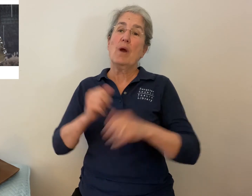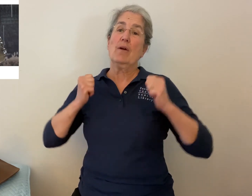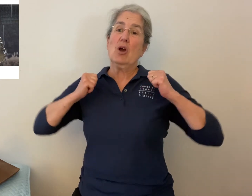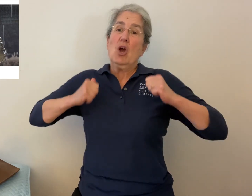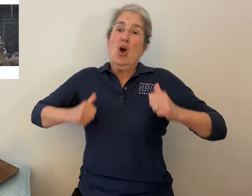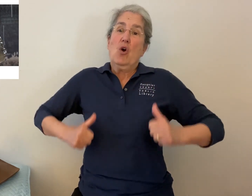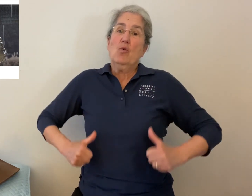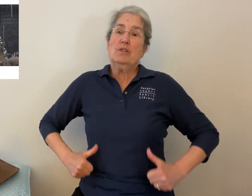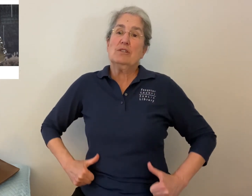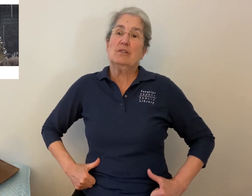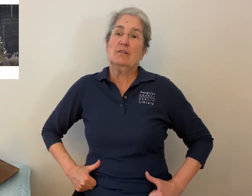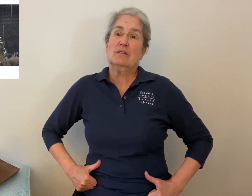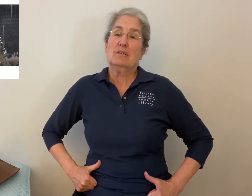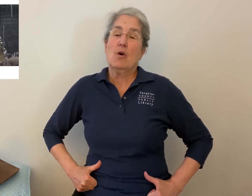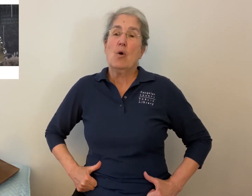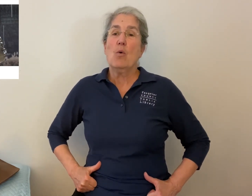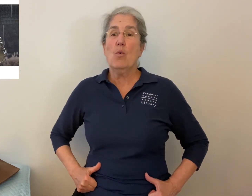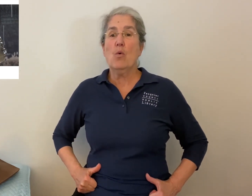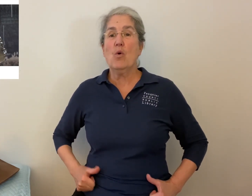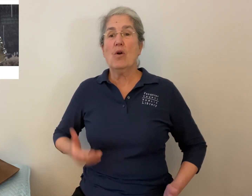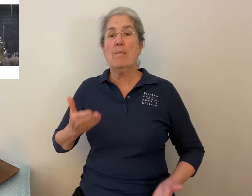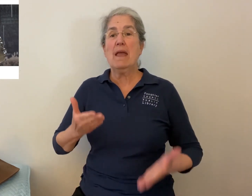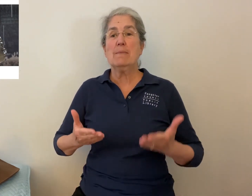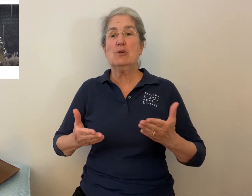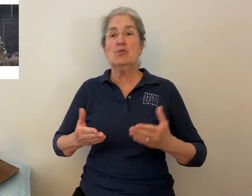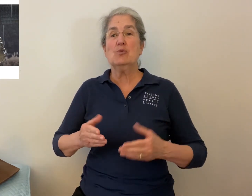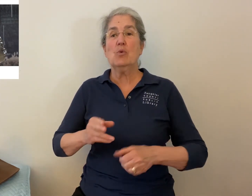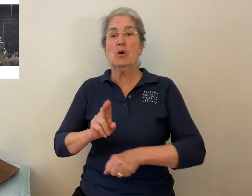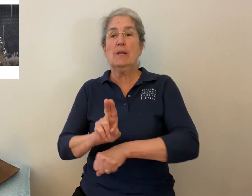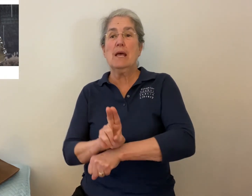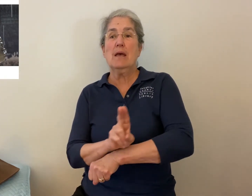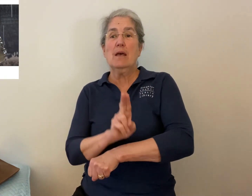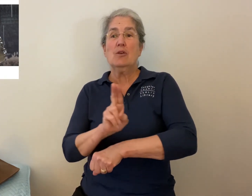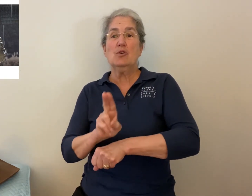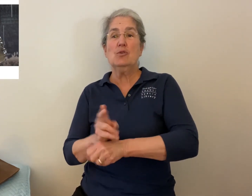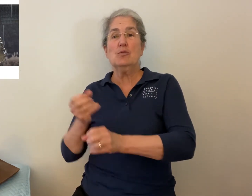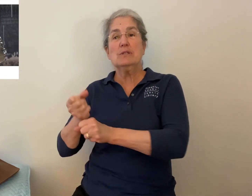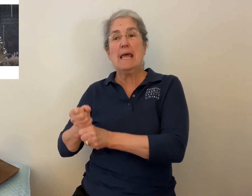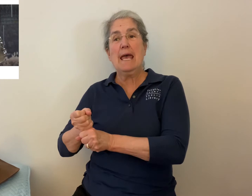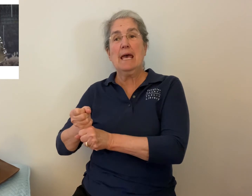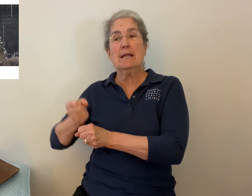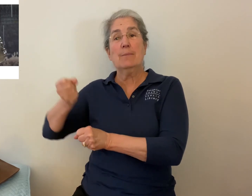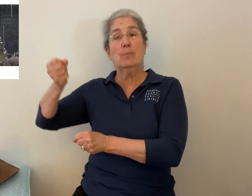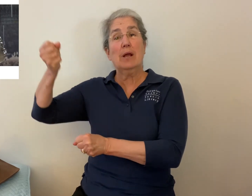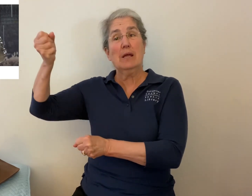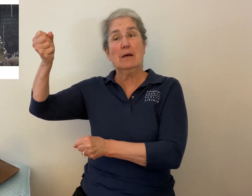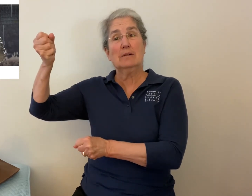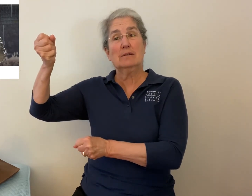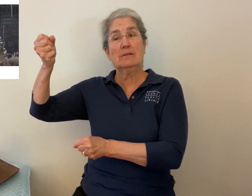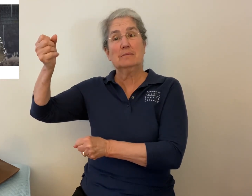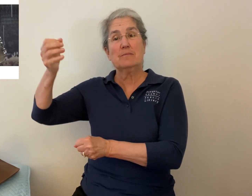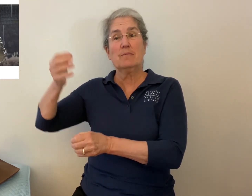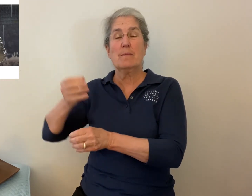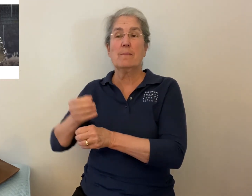a coat, or maybe you would use an umbrella.